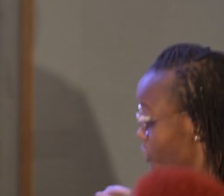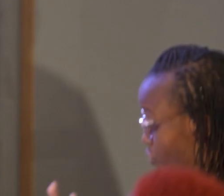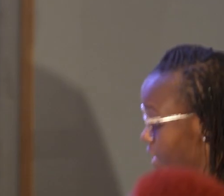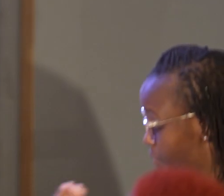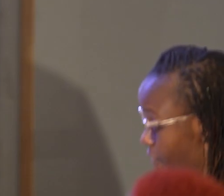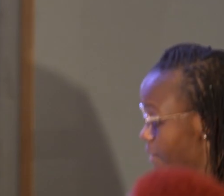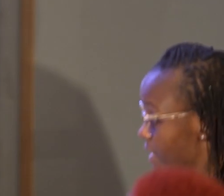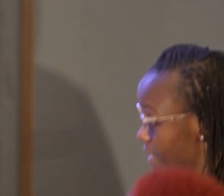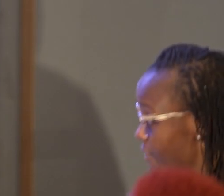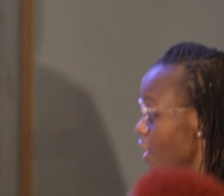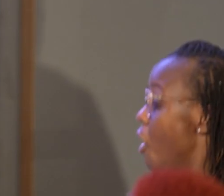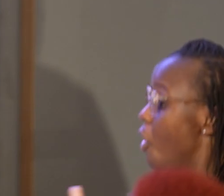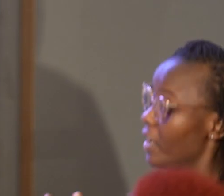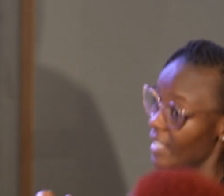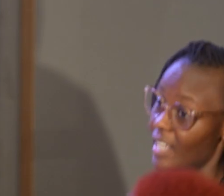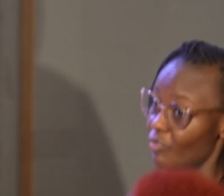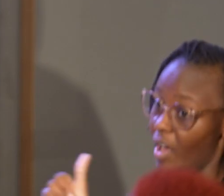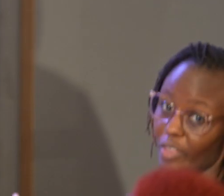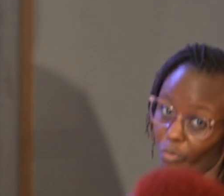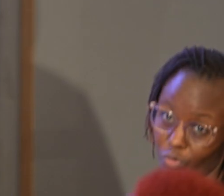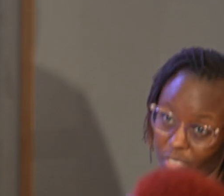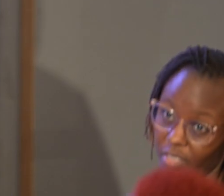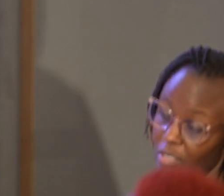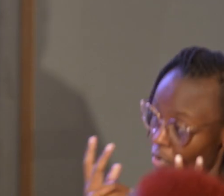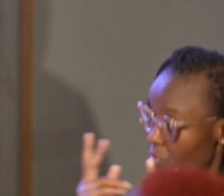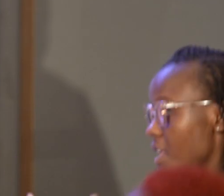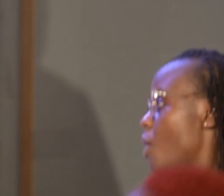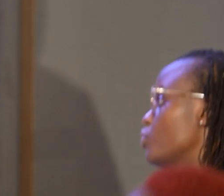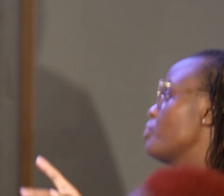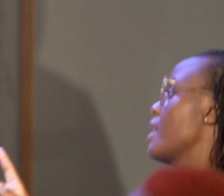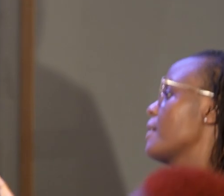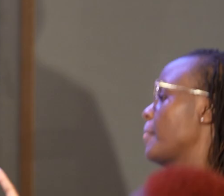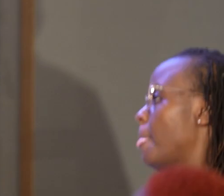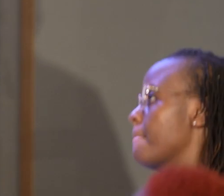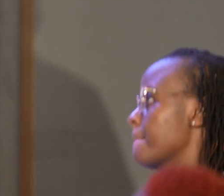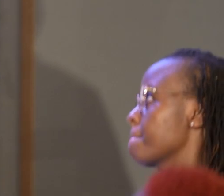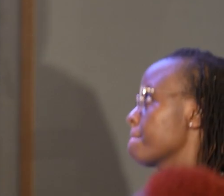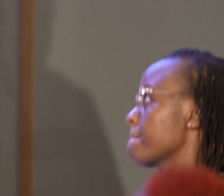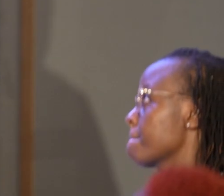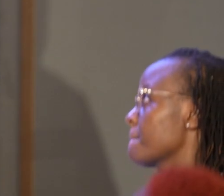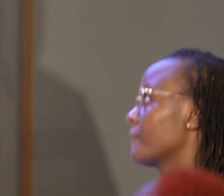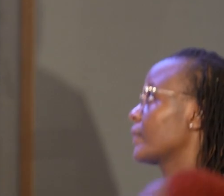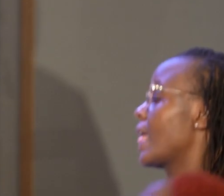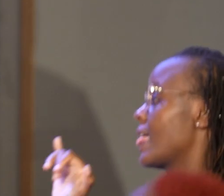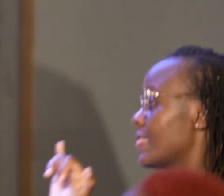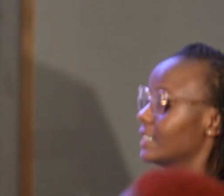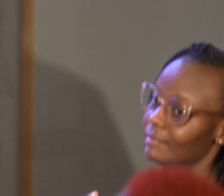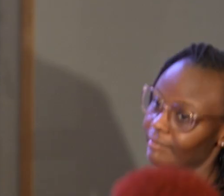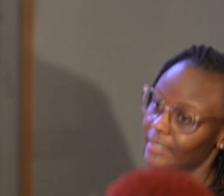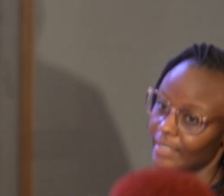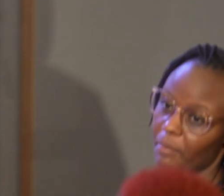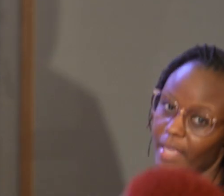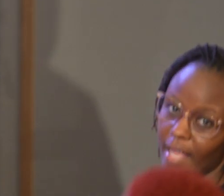service, or look for an alternative mode of payment. Now, that's a conversation I need to have with